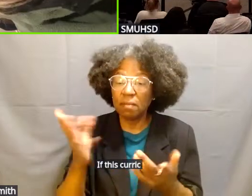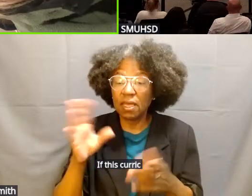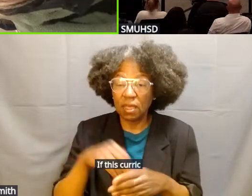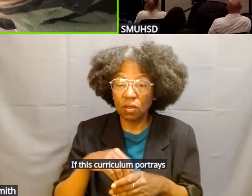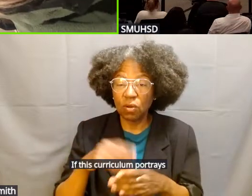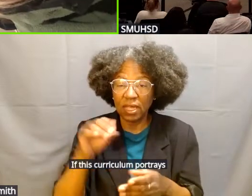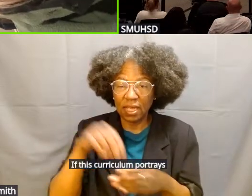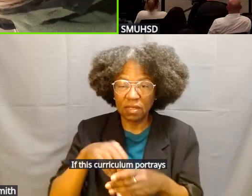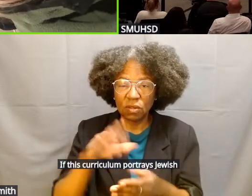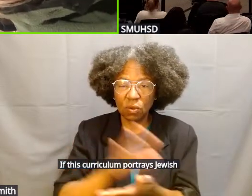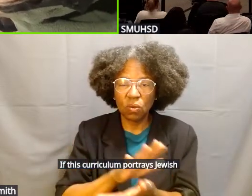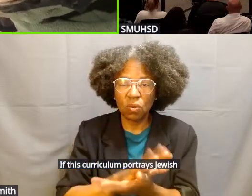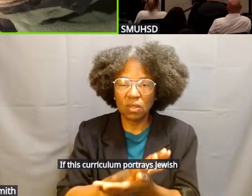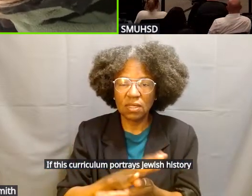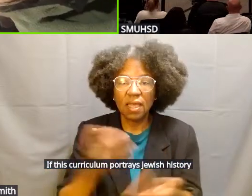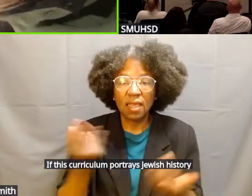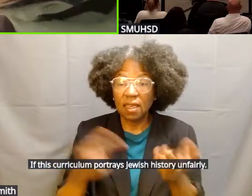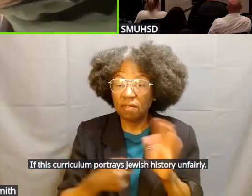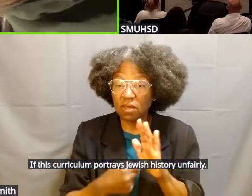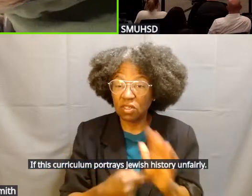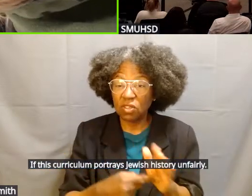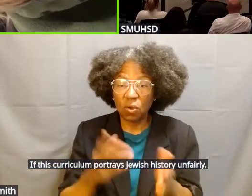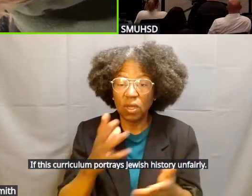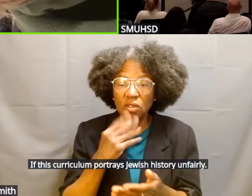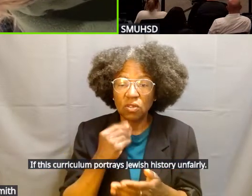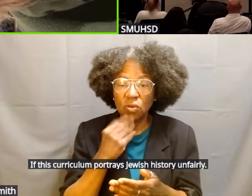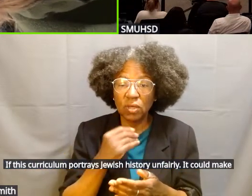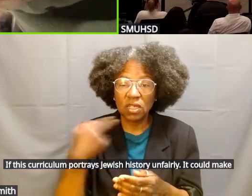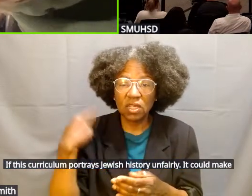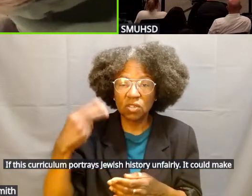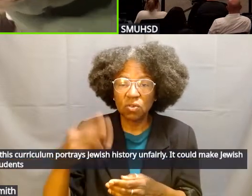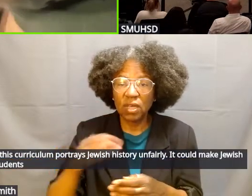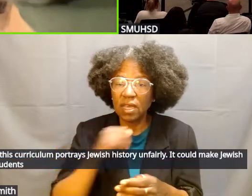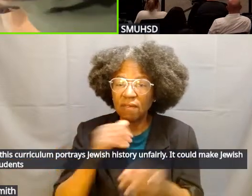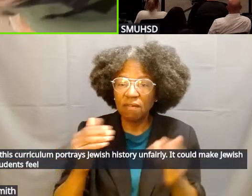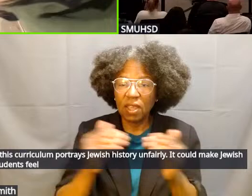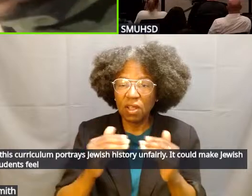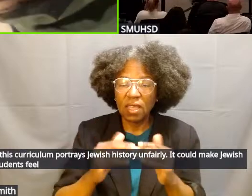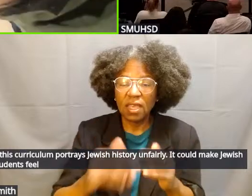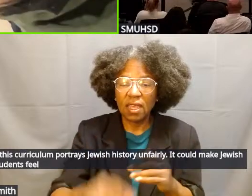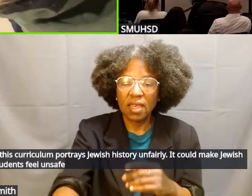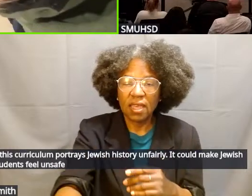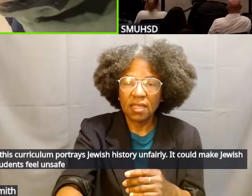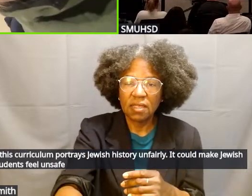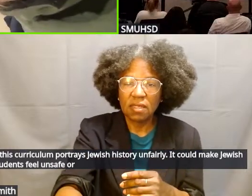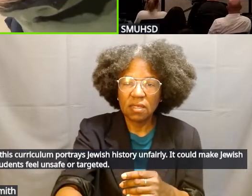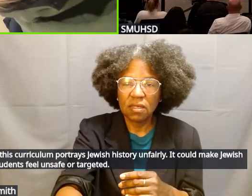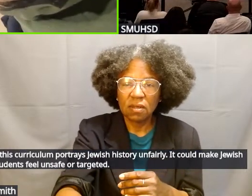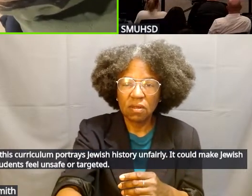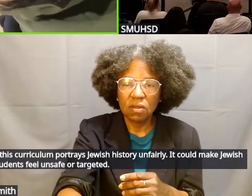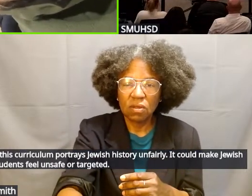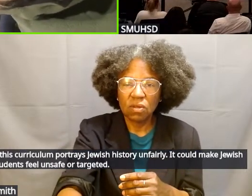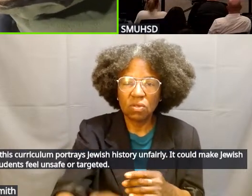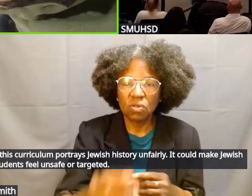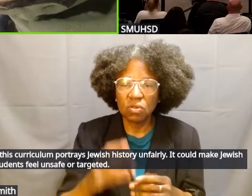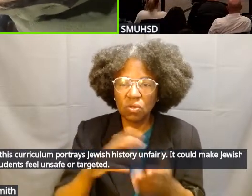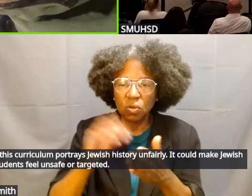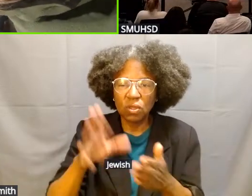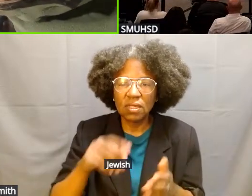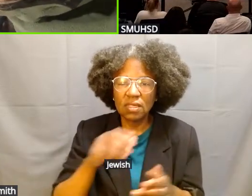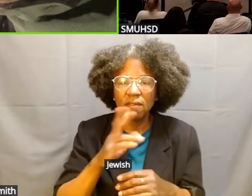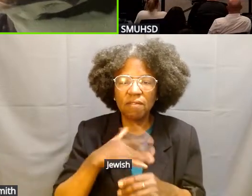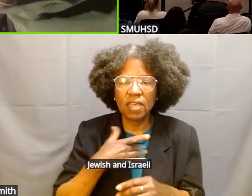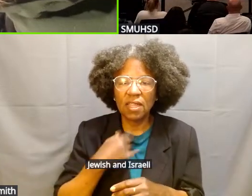Jewish history unfairly, it could make Jewish students feel unsafe or targeted. Jewish and Israeli history